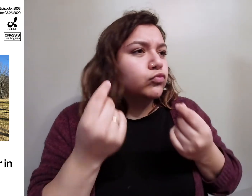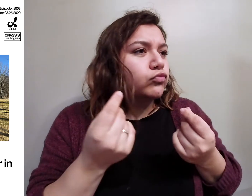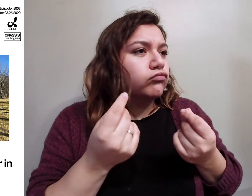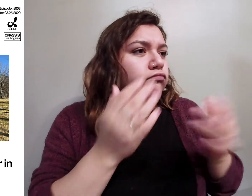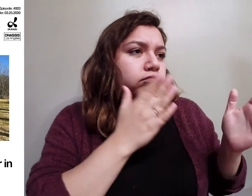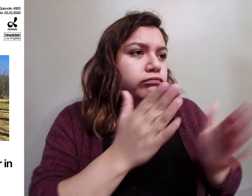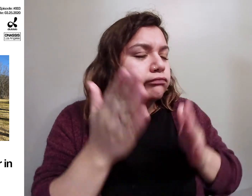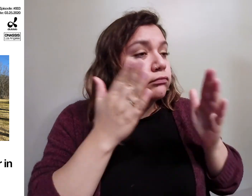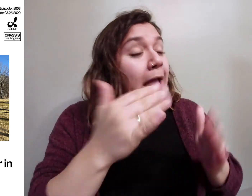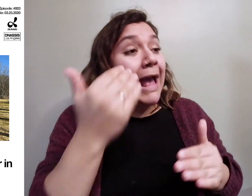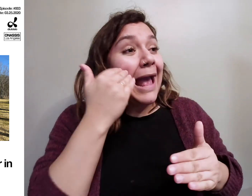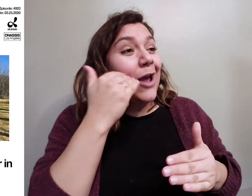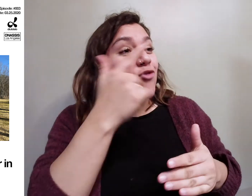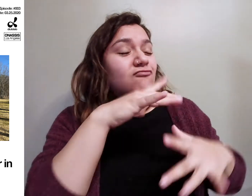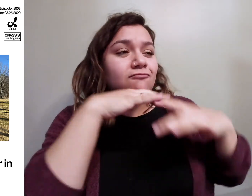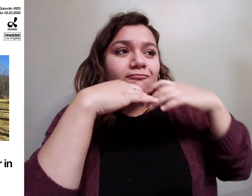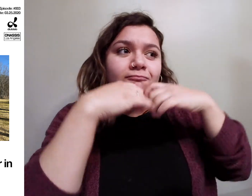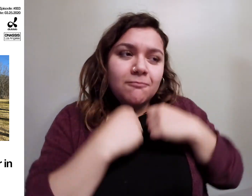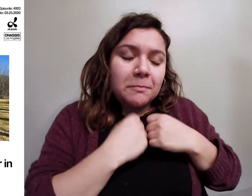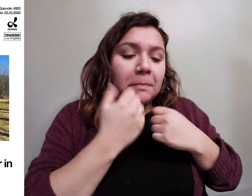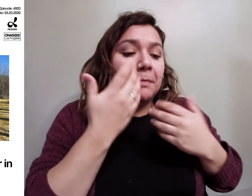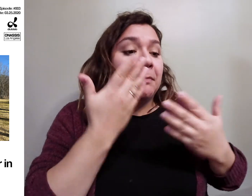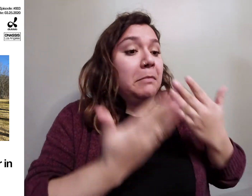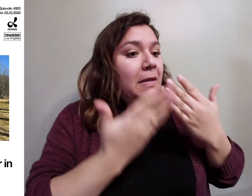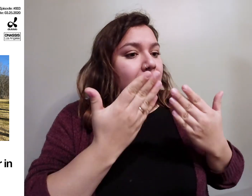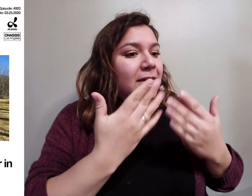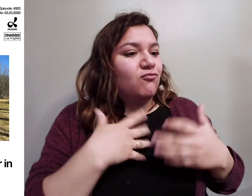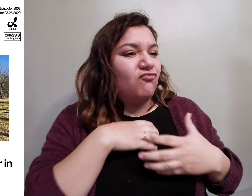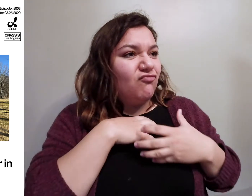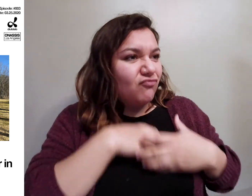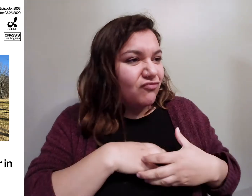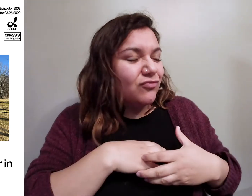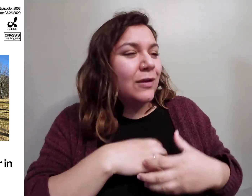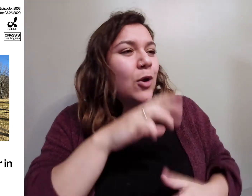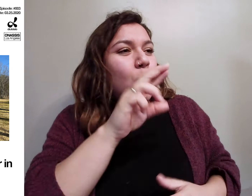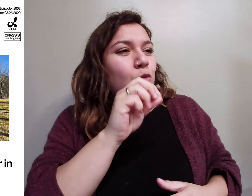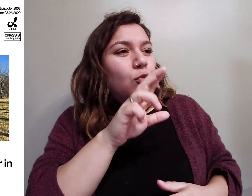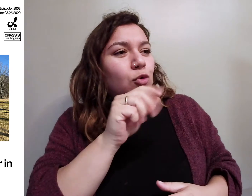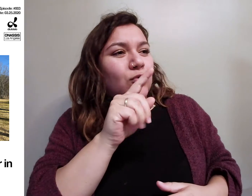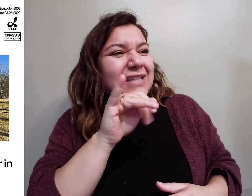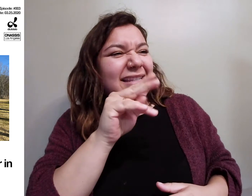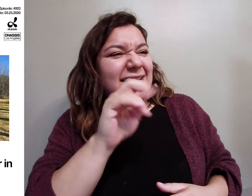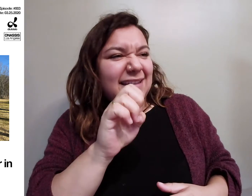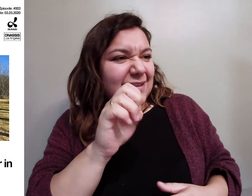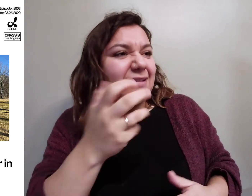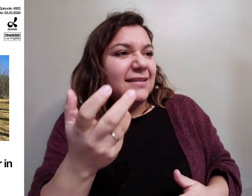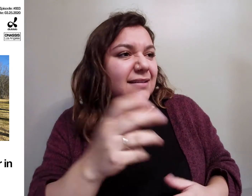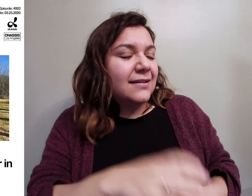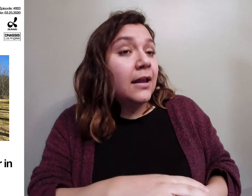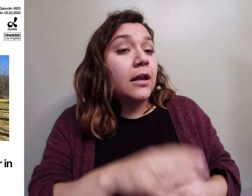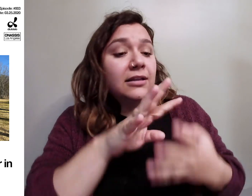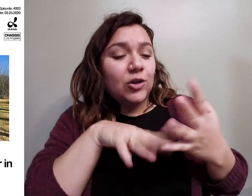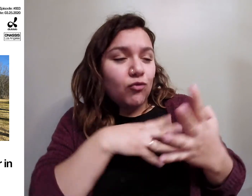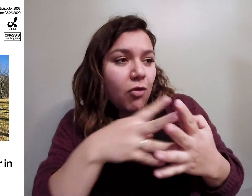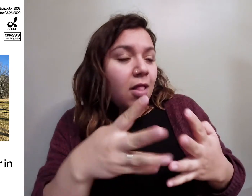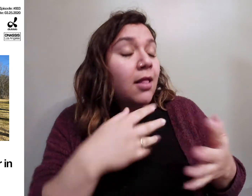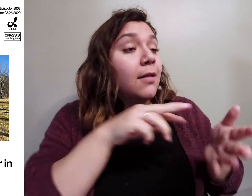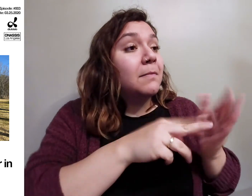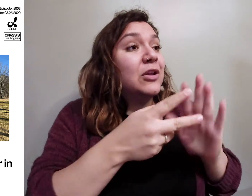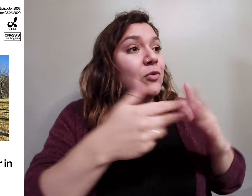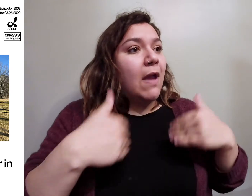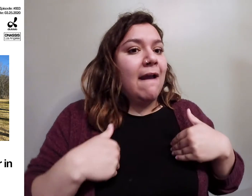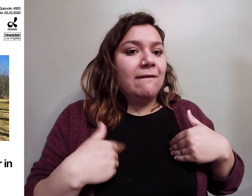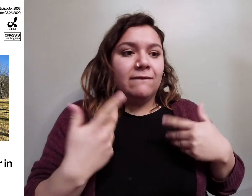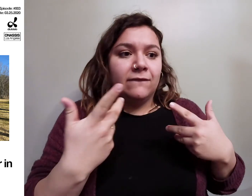who cherishes, perhaps even craves routine. In the Principles of Uncertainty, you have